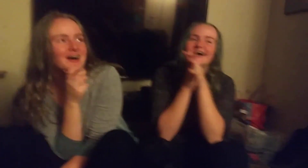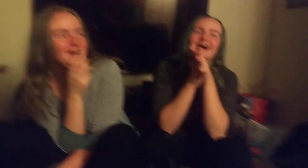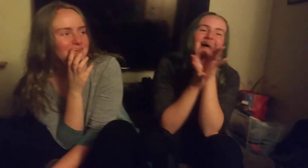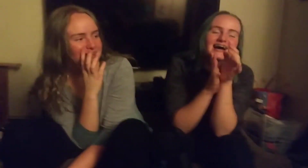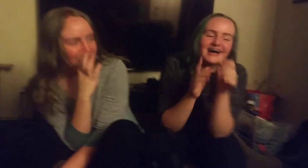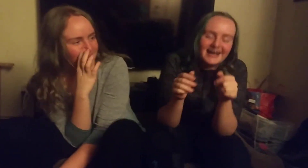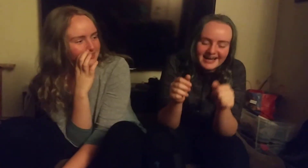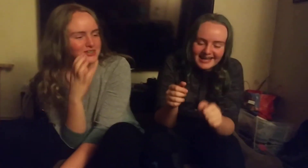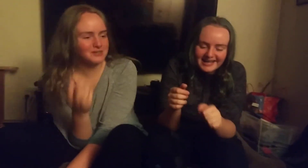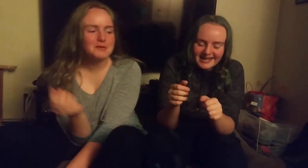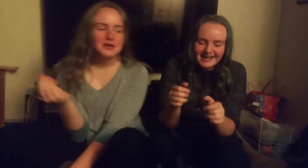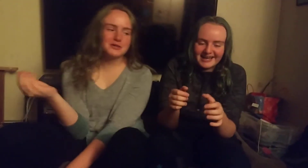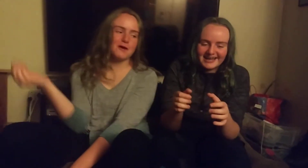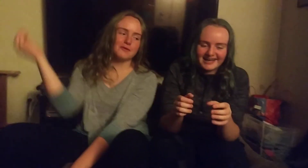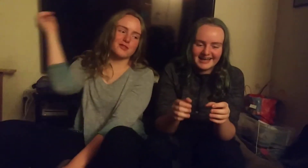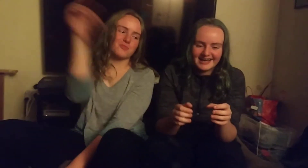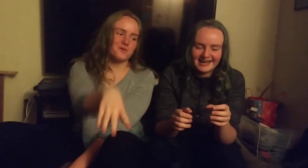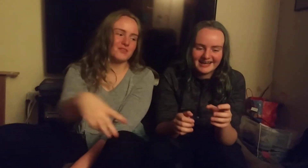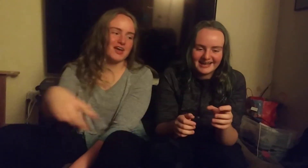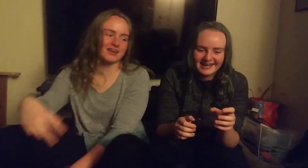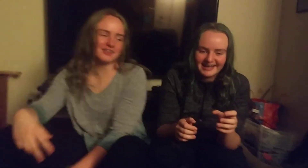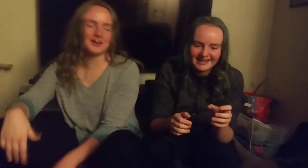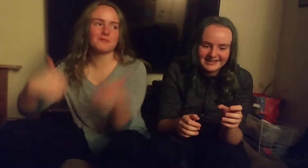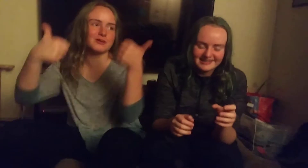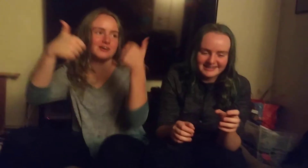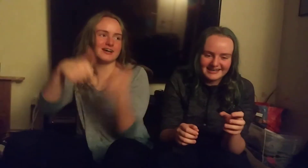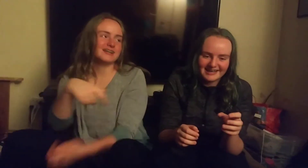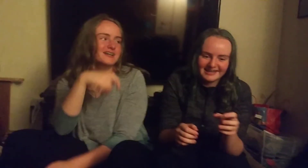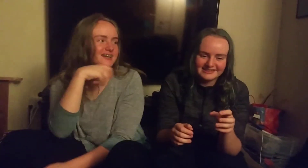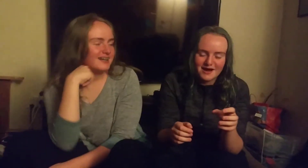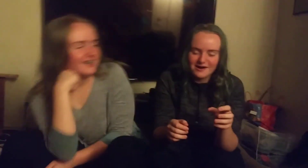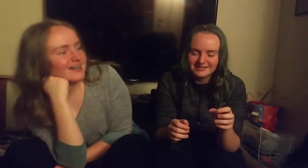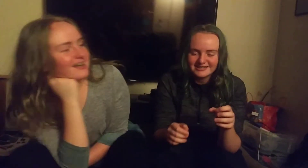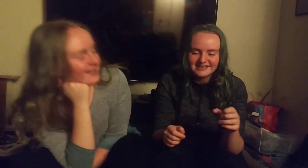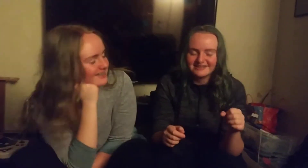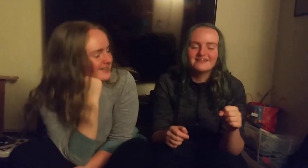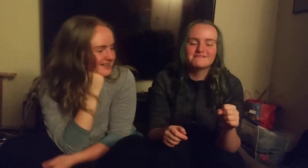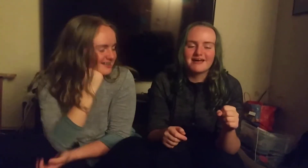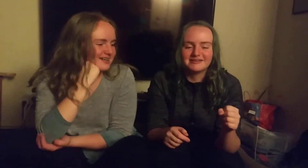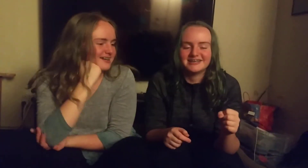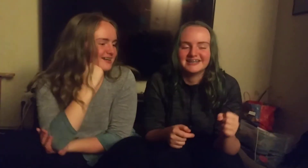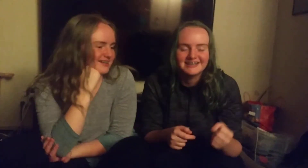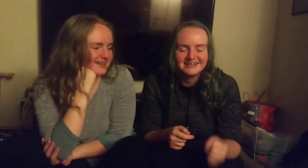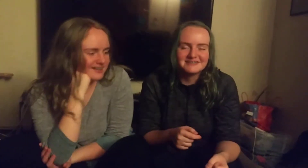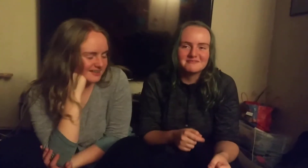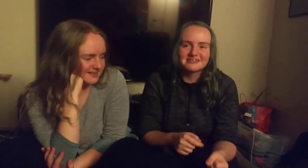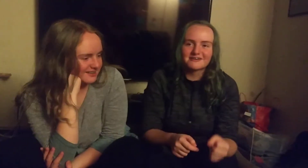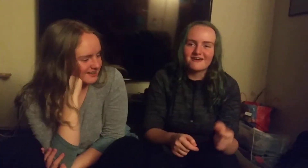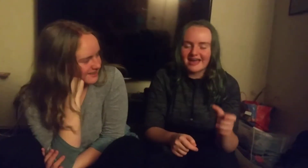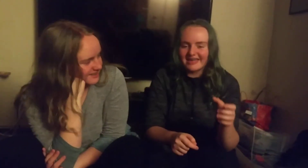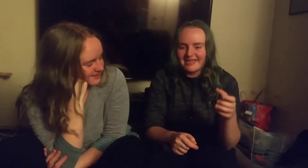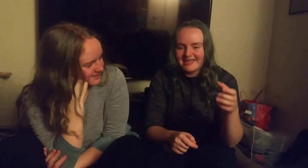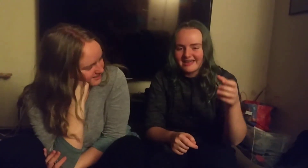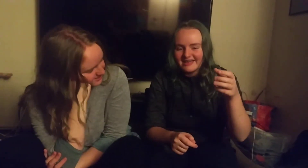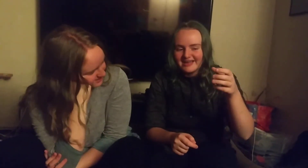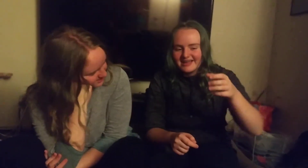no! Oh no! She probably just threw the egg in there. We're good. No, that's right. She went to crack it, and